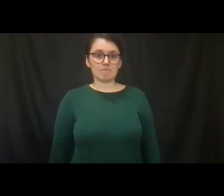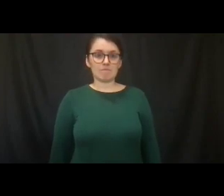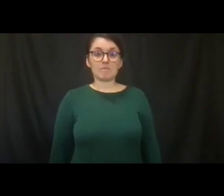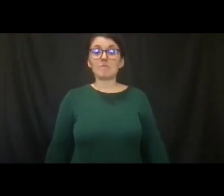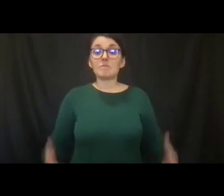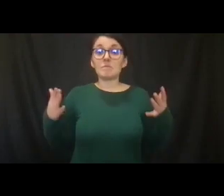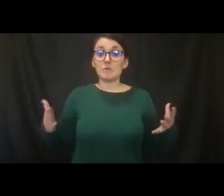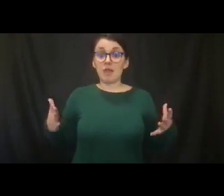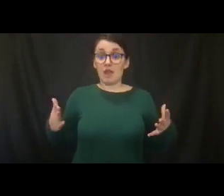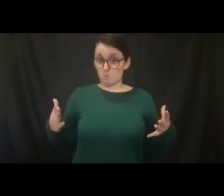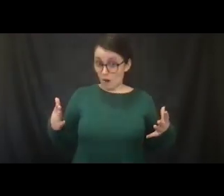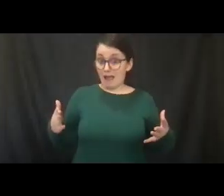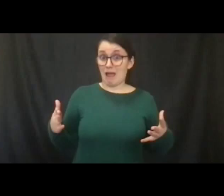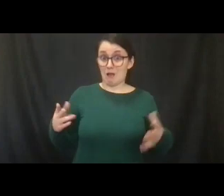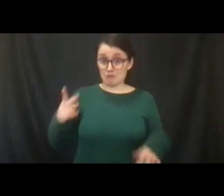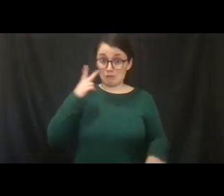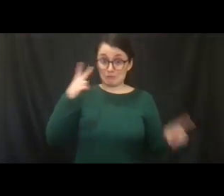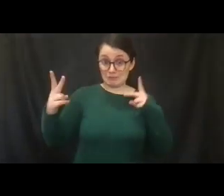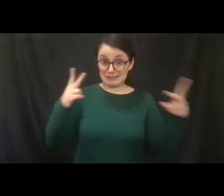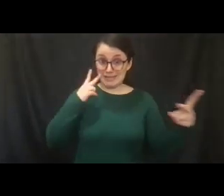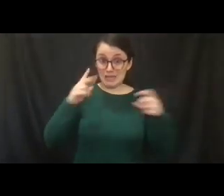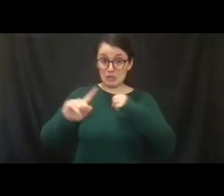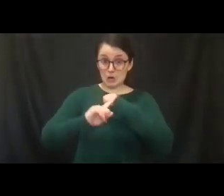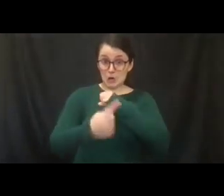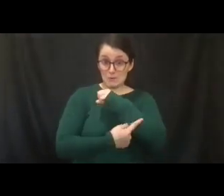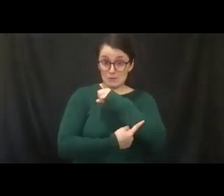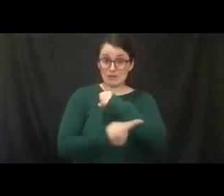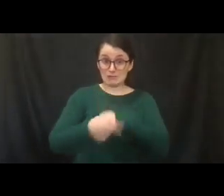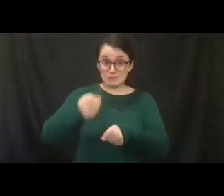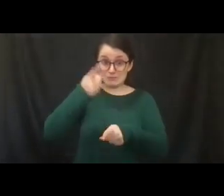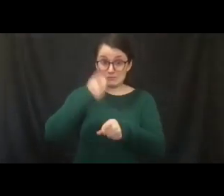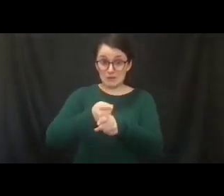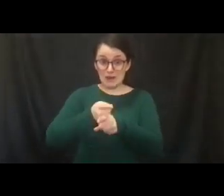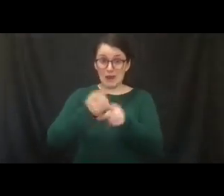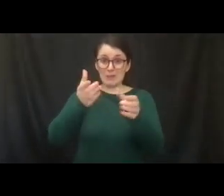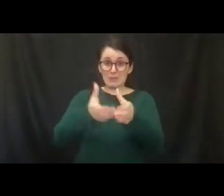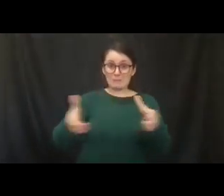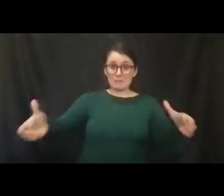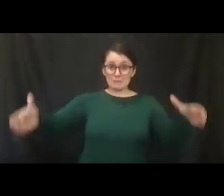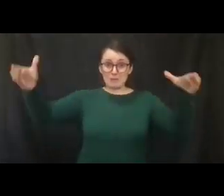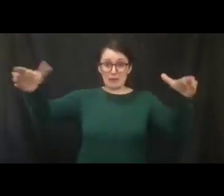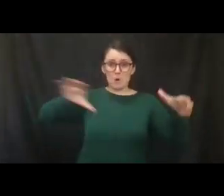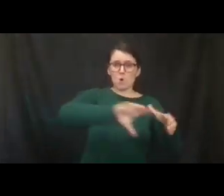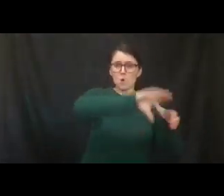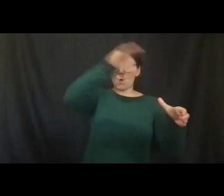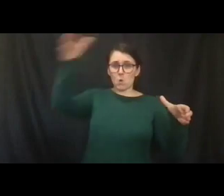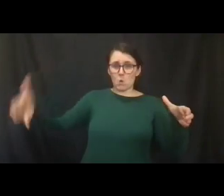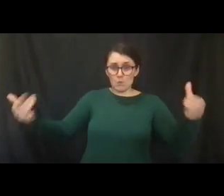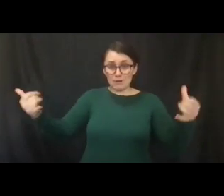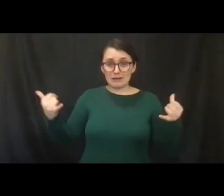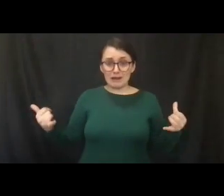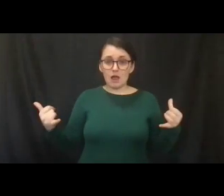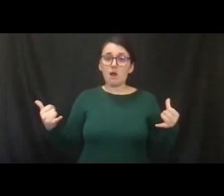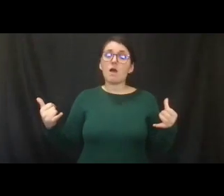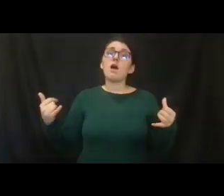Okay, wow, so that was a lot of garbage, right? You can see that's what's in the pit right now. It's constantly